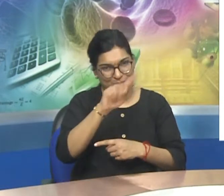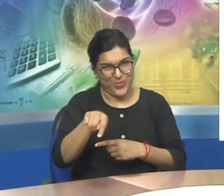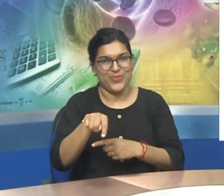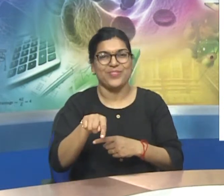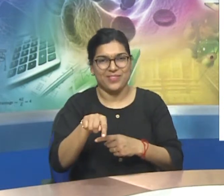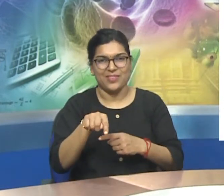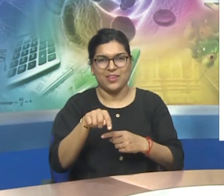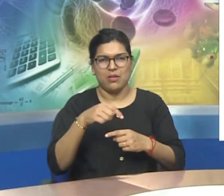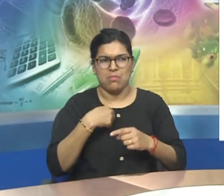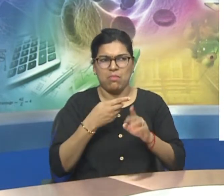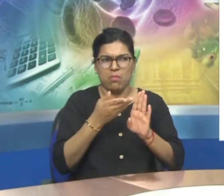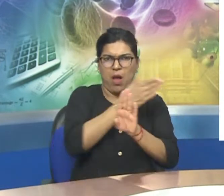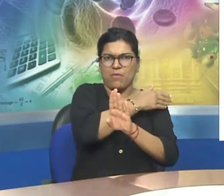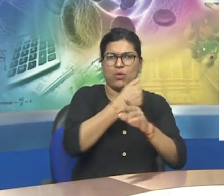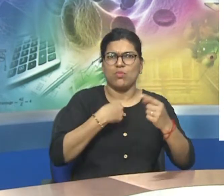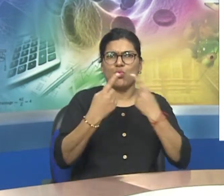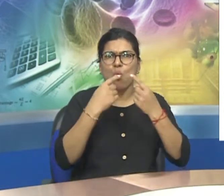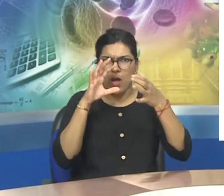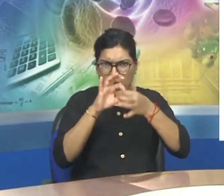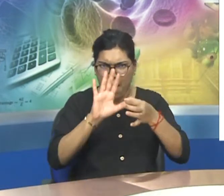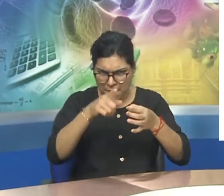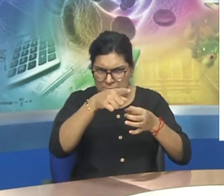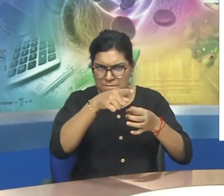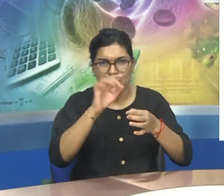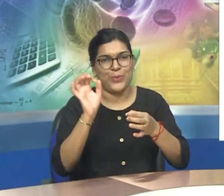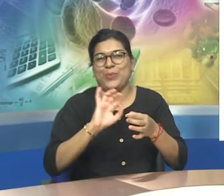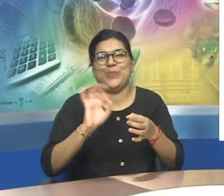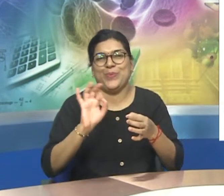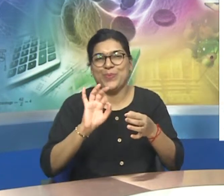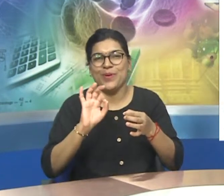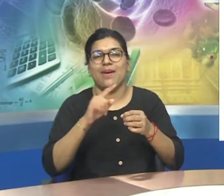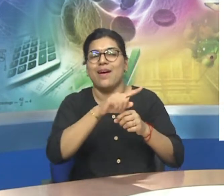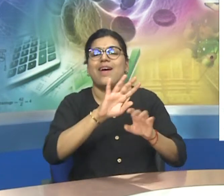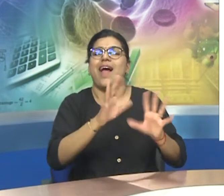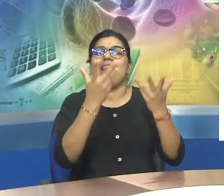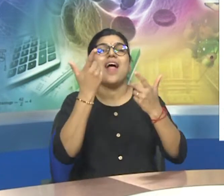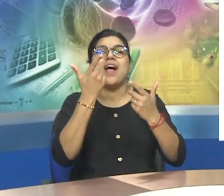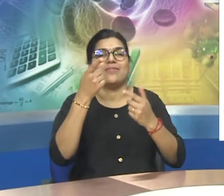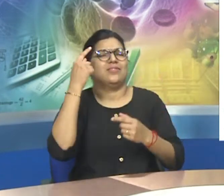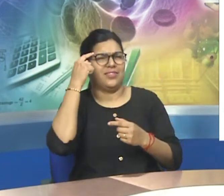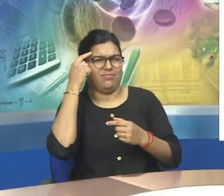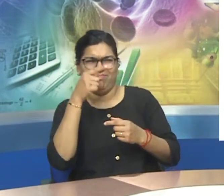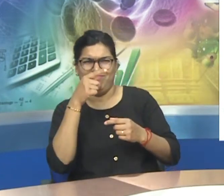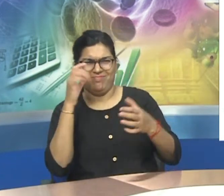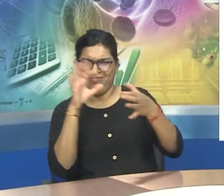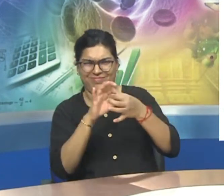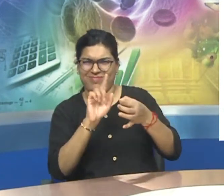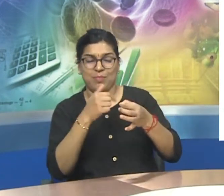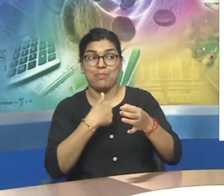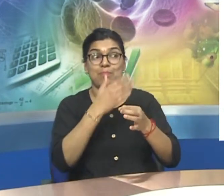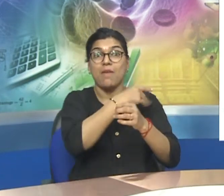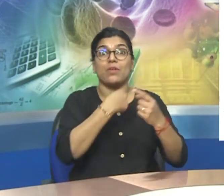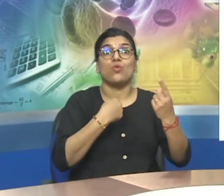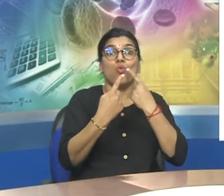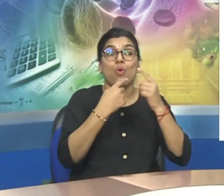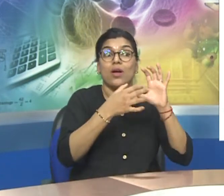This is false. In our previous slide we had discussed, no, people do not visit friends to watch